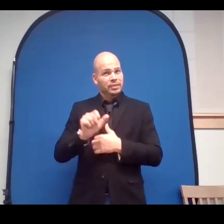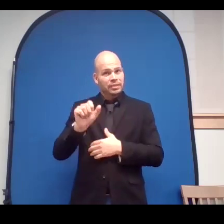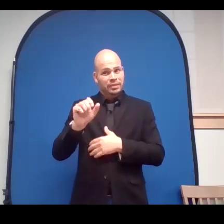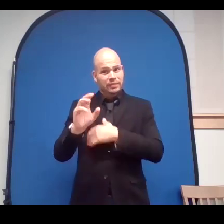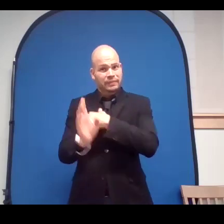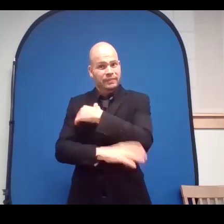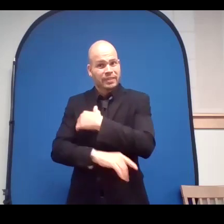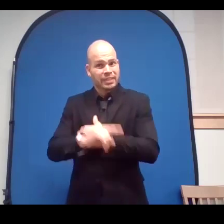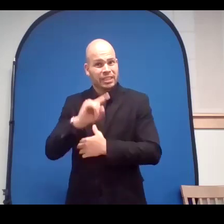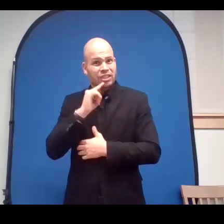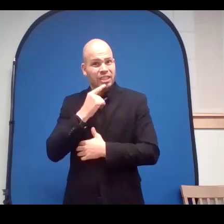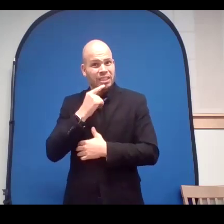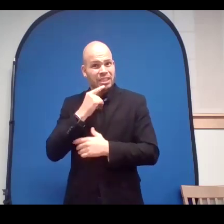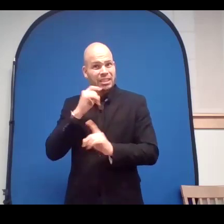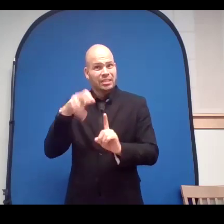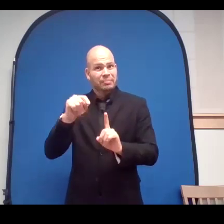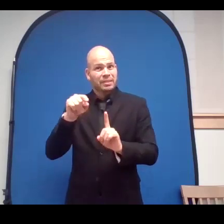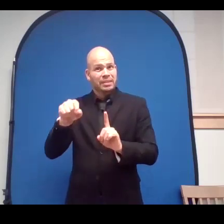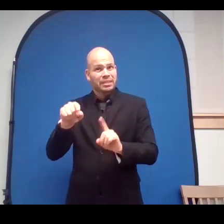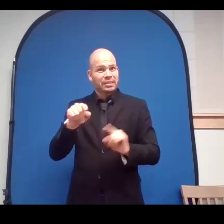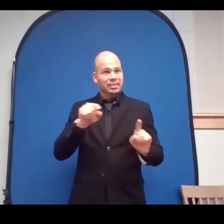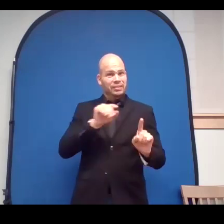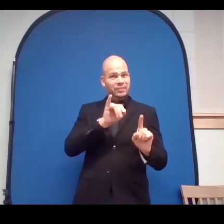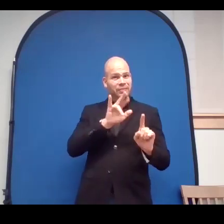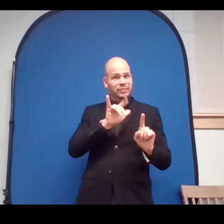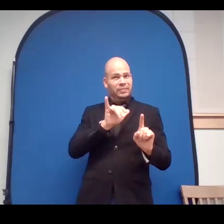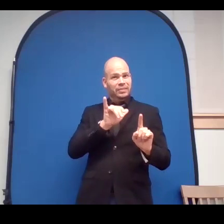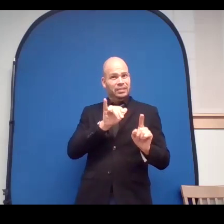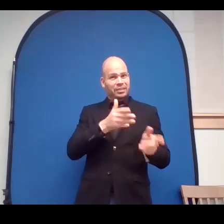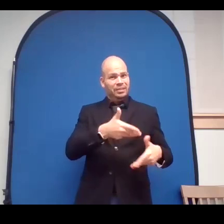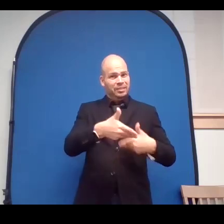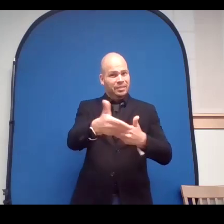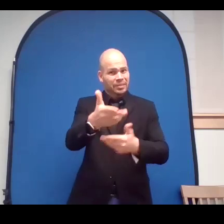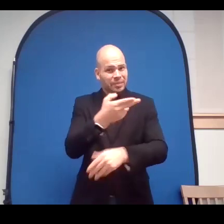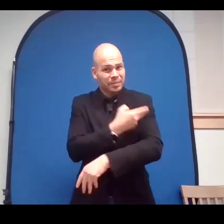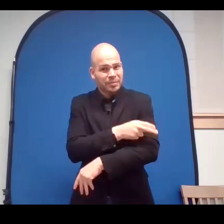that initially happened in July that we ended up getting to a hospital, that he had